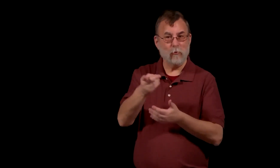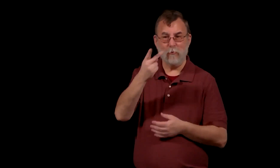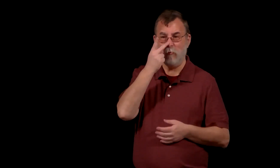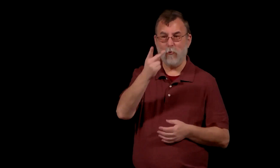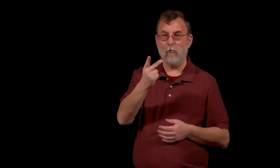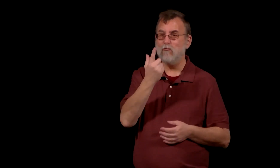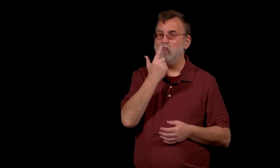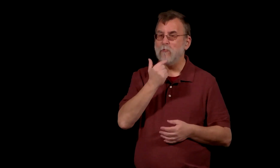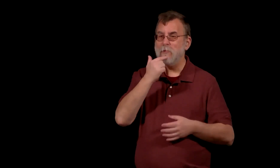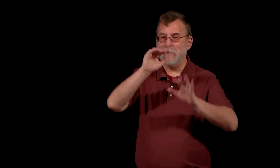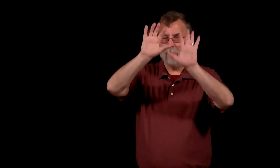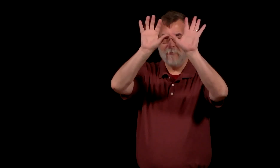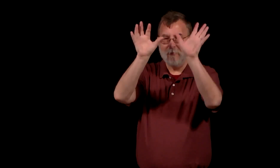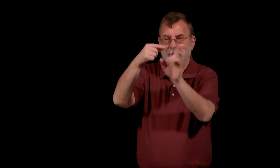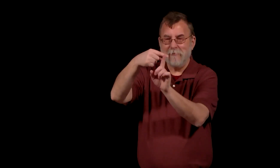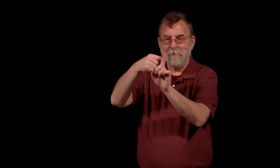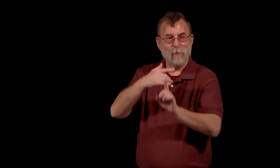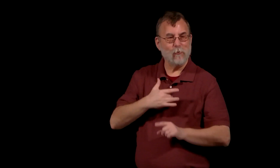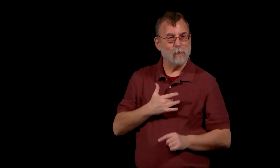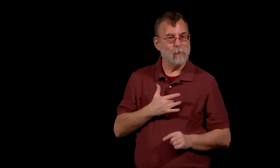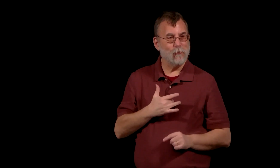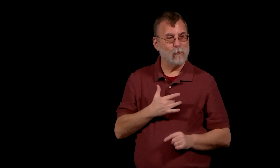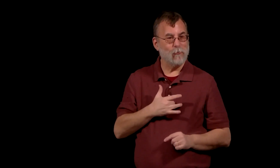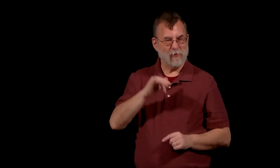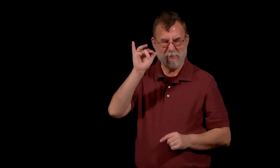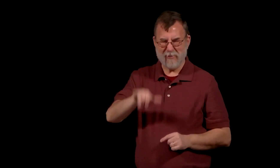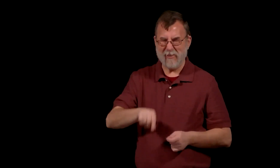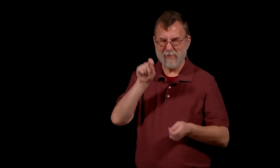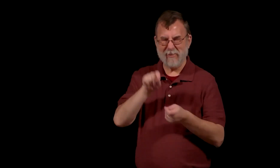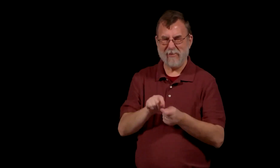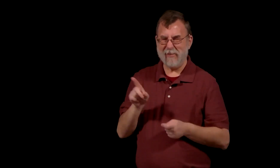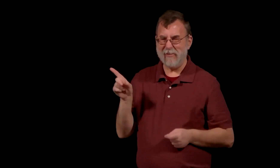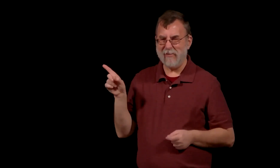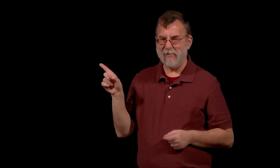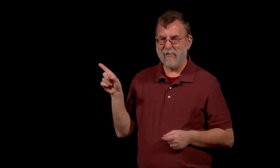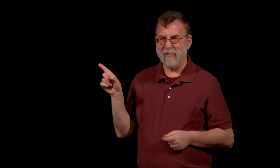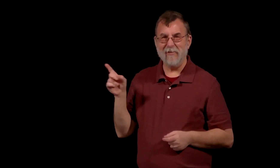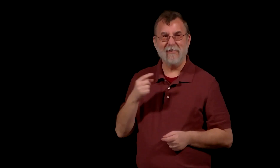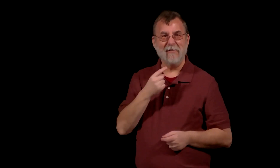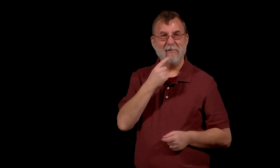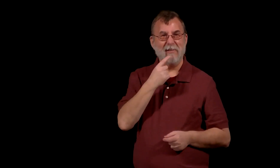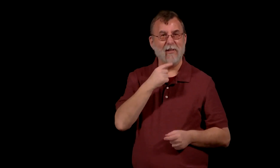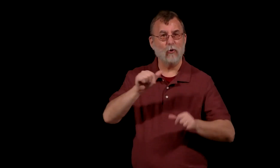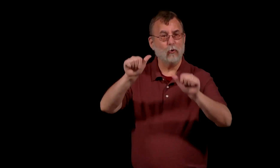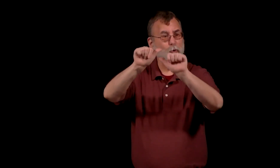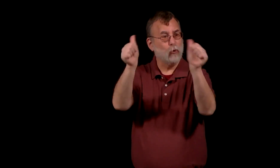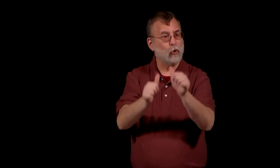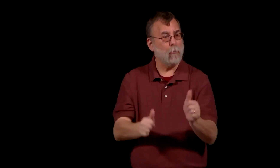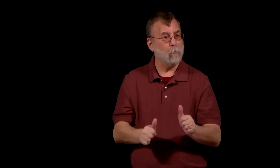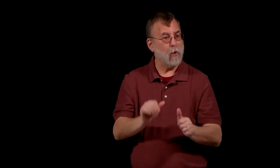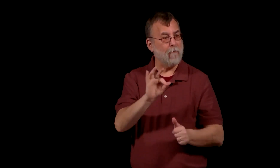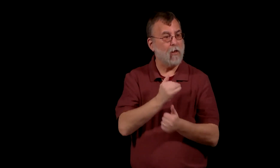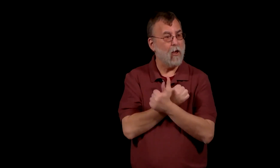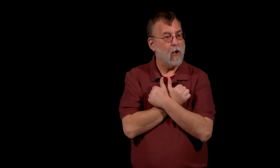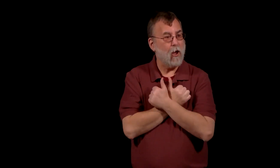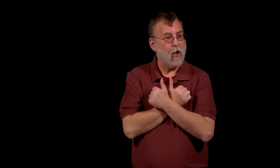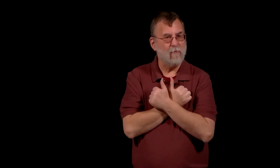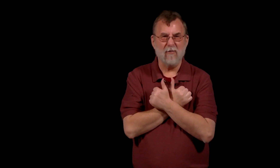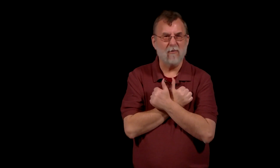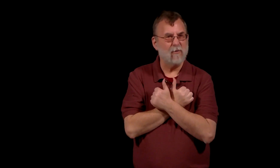Remember that first picture we saw, the red heart with the cross inside? And that's exactly this message. It says the shape